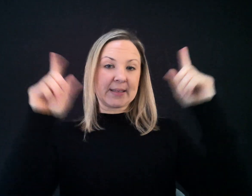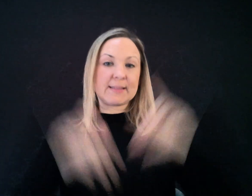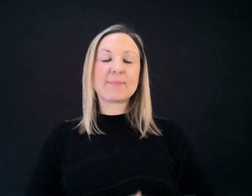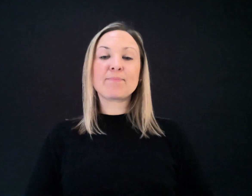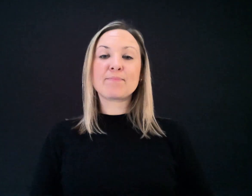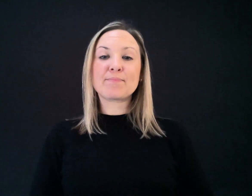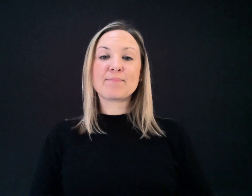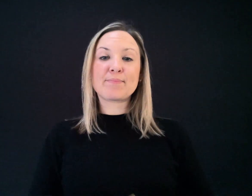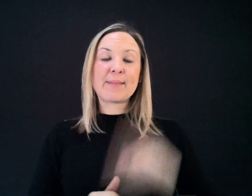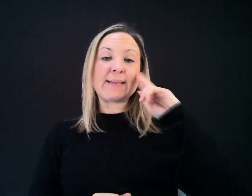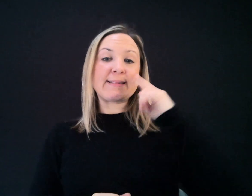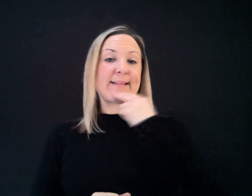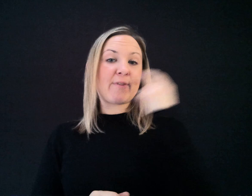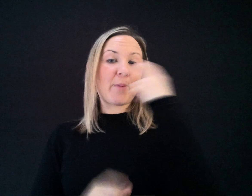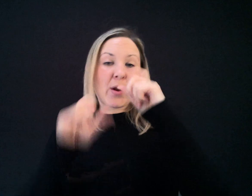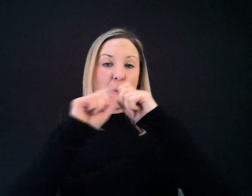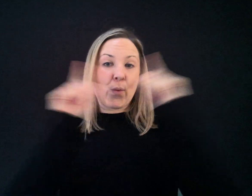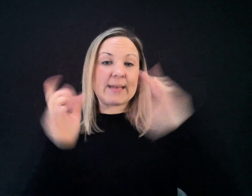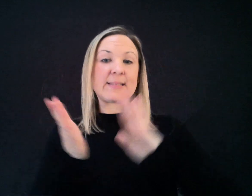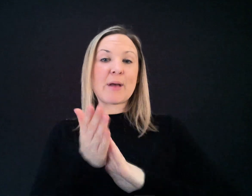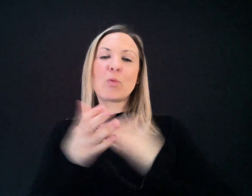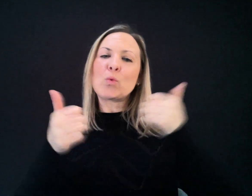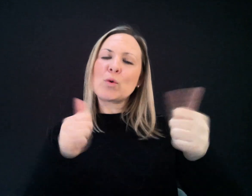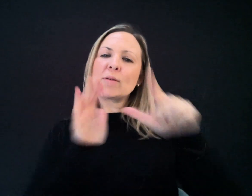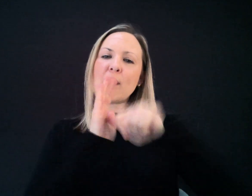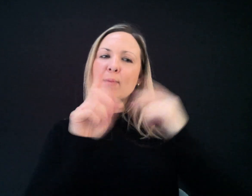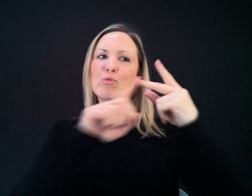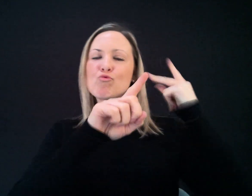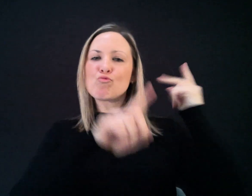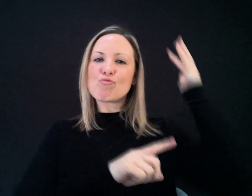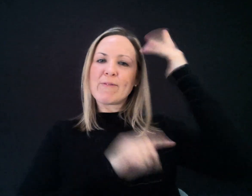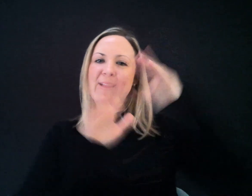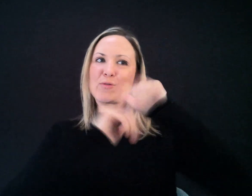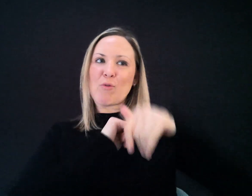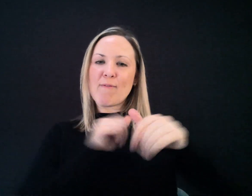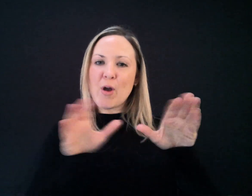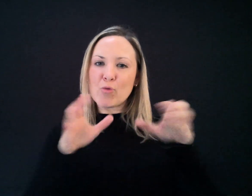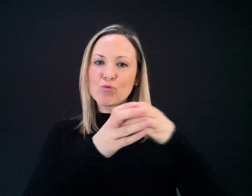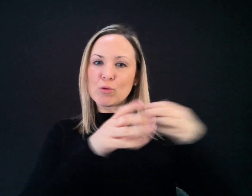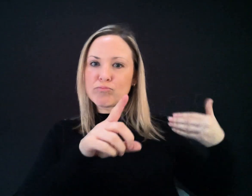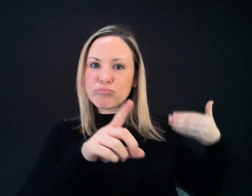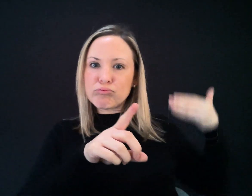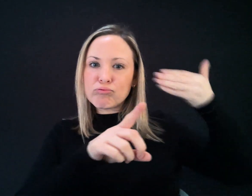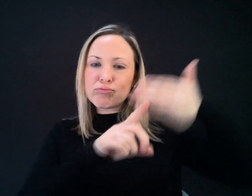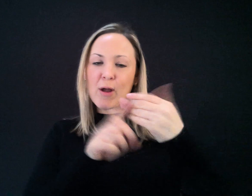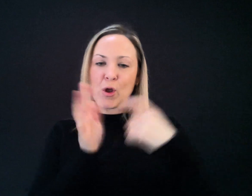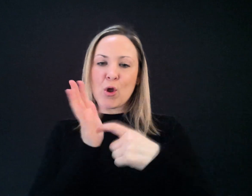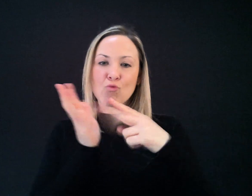Deafblind Awareness Month was a great time to reflect on how far we have come as a group, run by and for deafblind people.